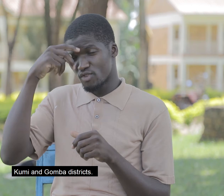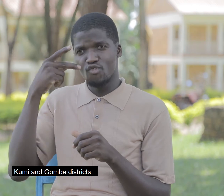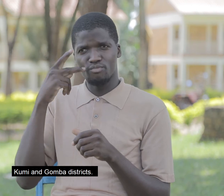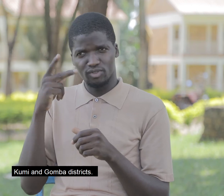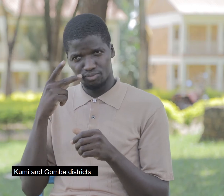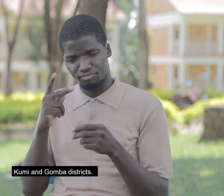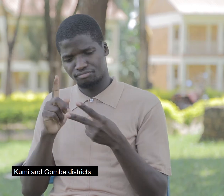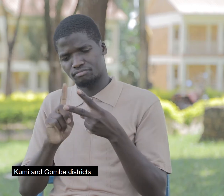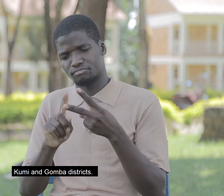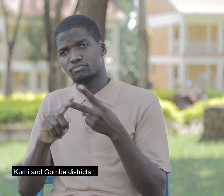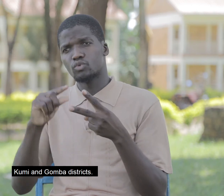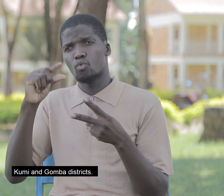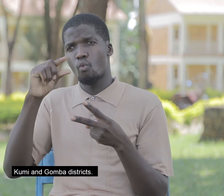Kumi, and Gomba districts.